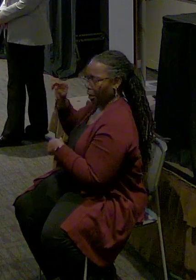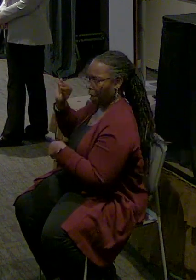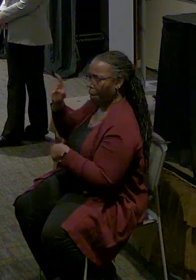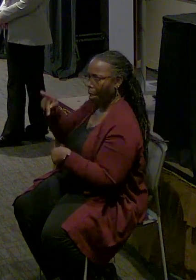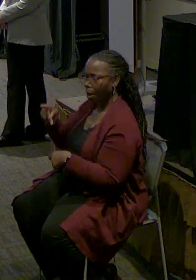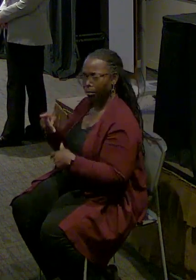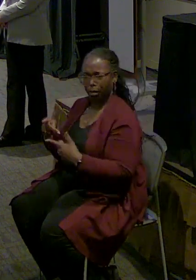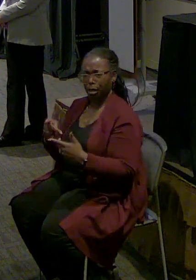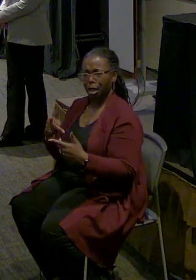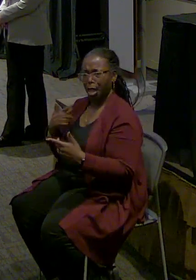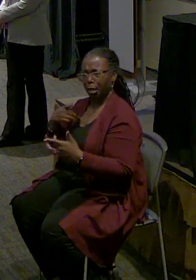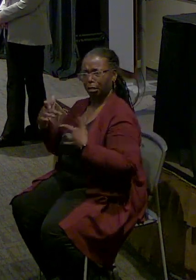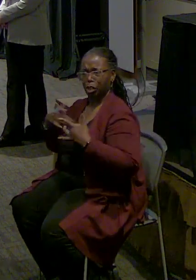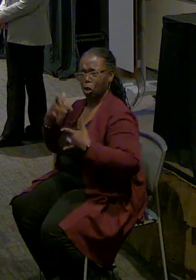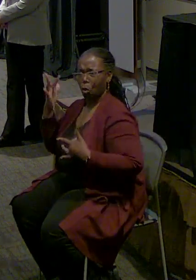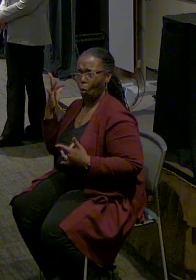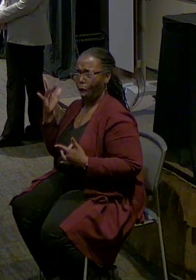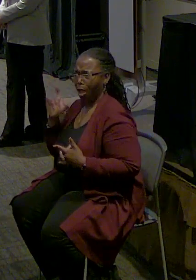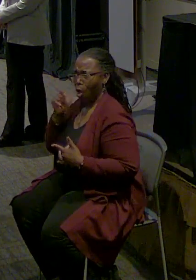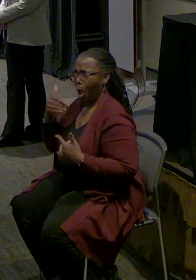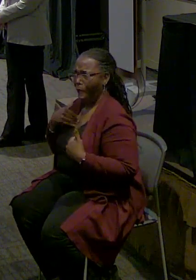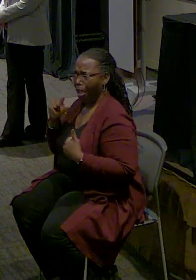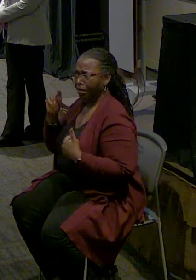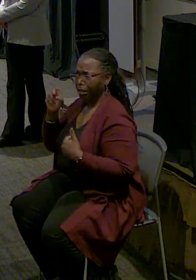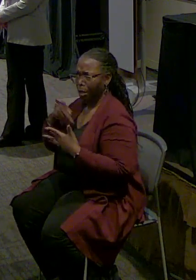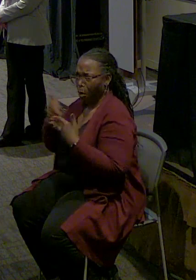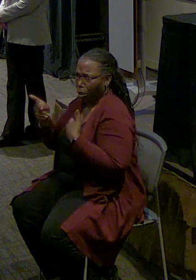map, I might get concerned, why do I not have STEM